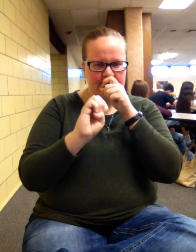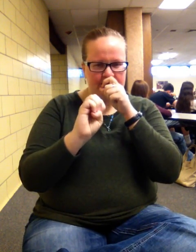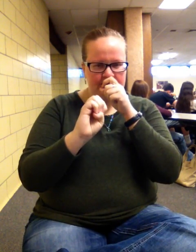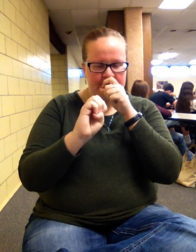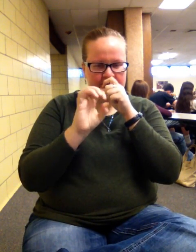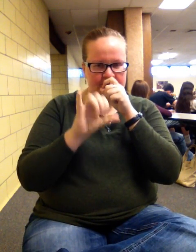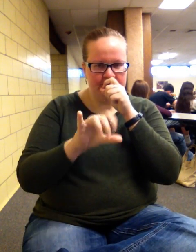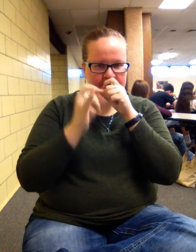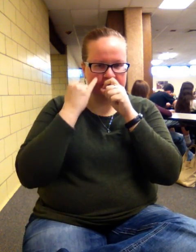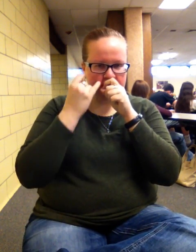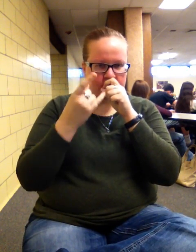if you have external equity.